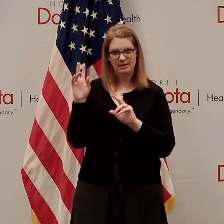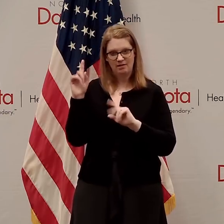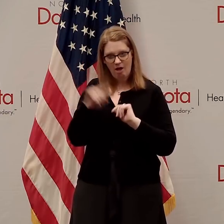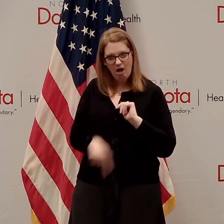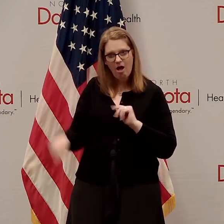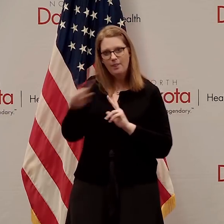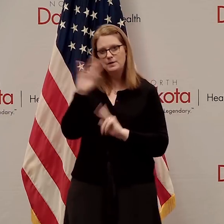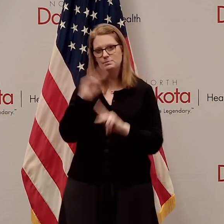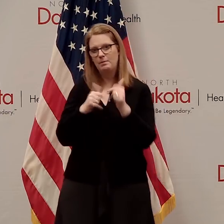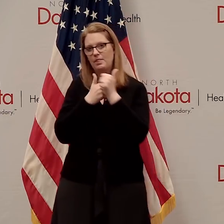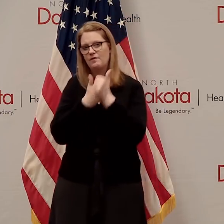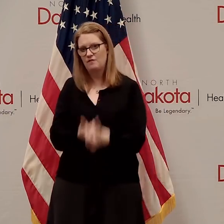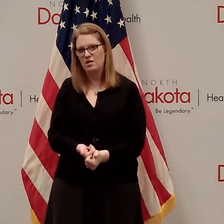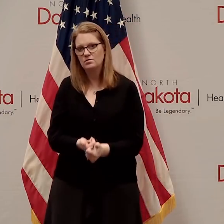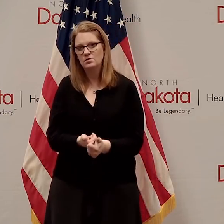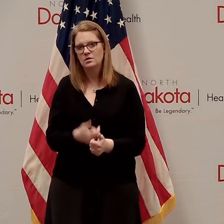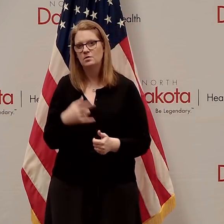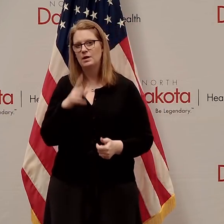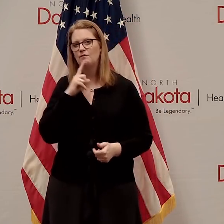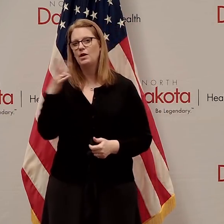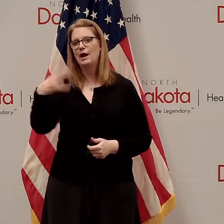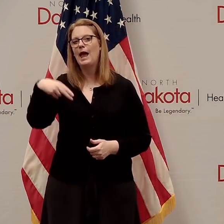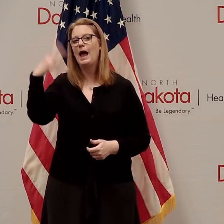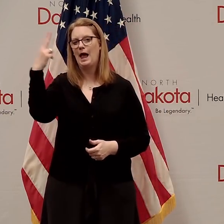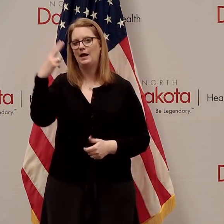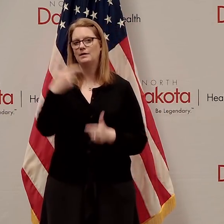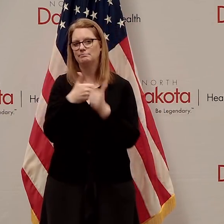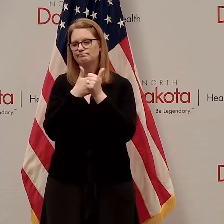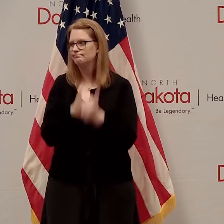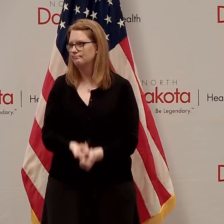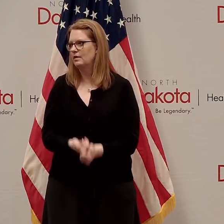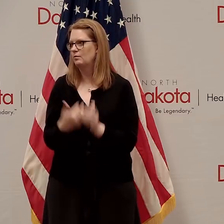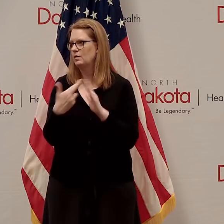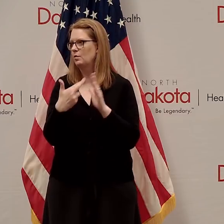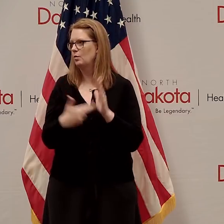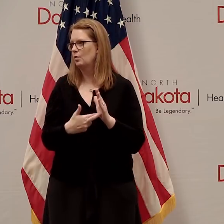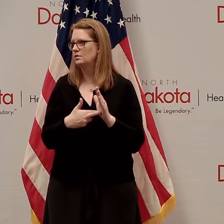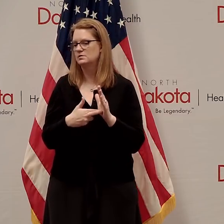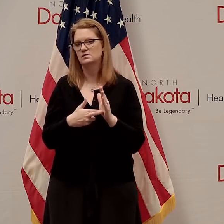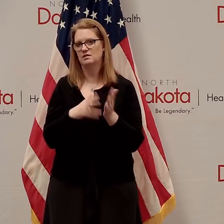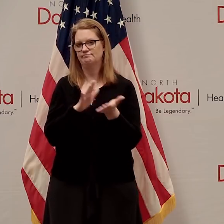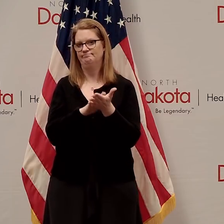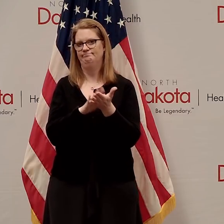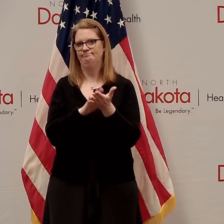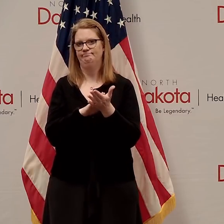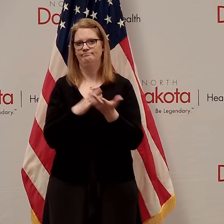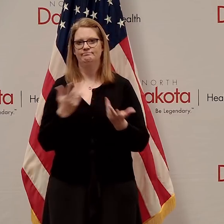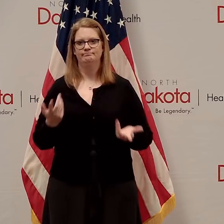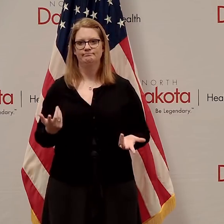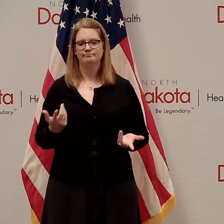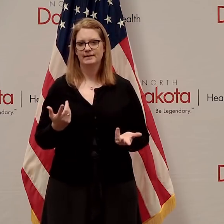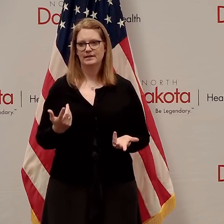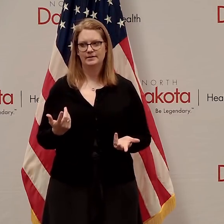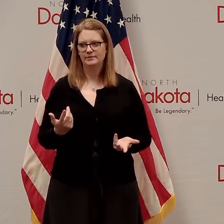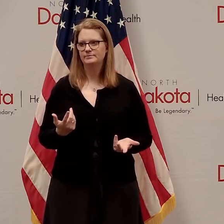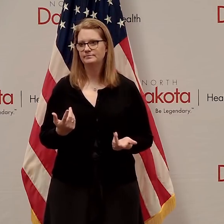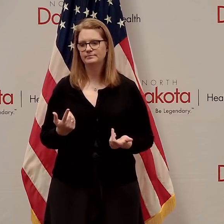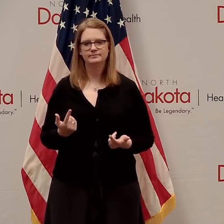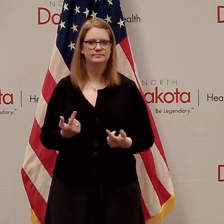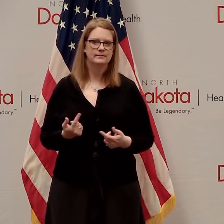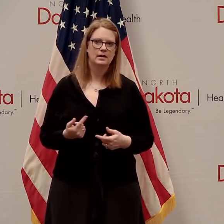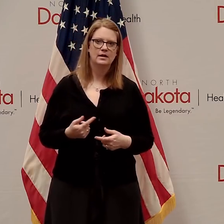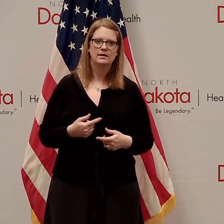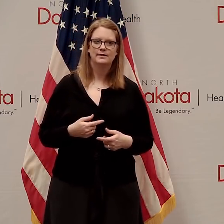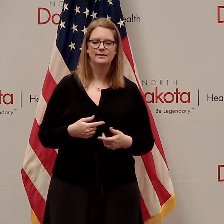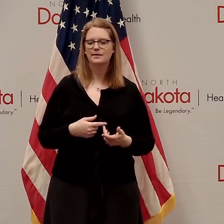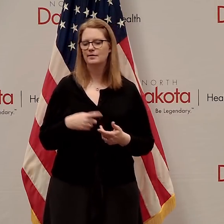had very, very high compliance. And again, I credit that back to people. I'm sure that we'll always find some that are not